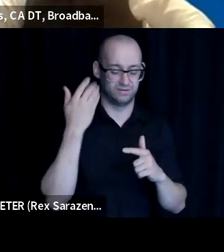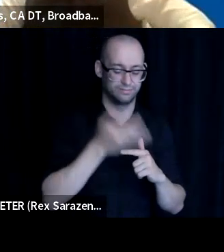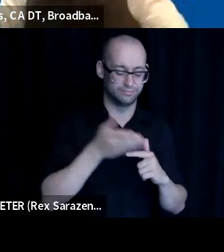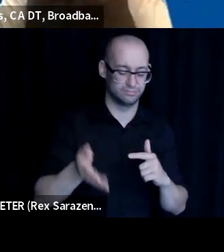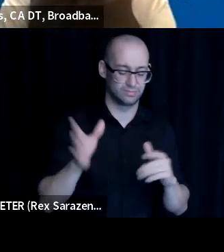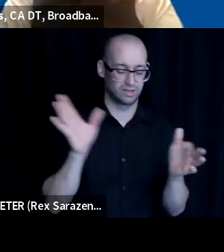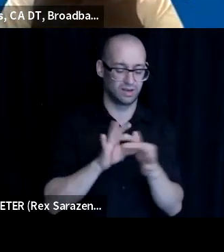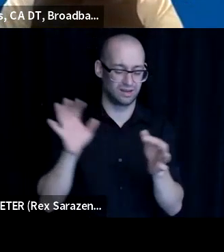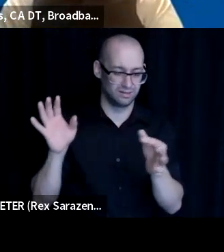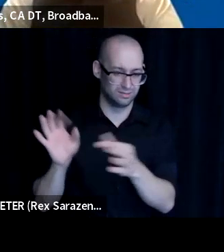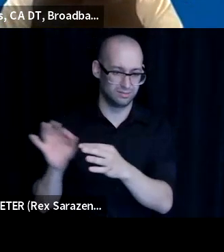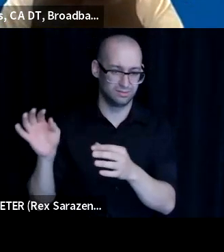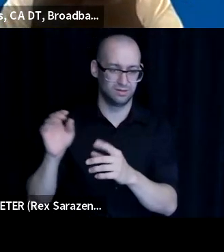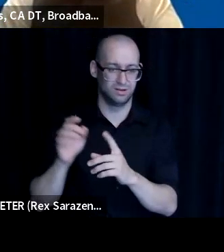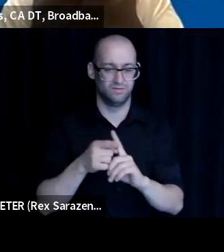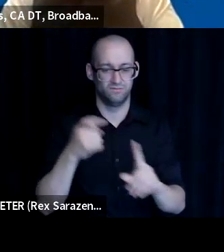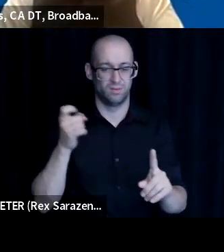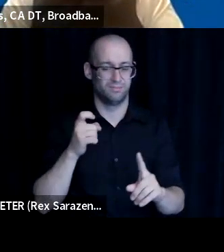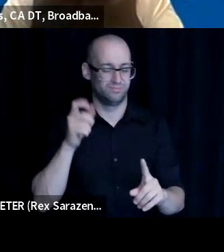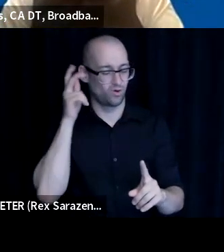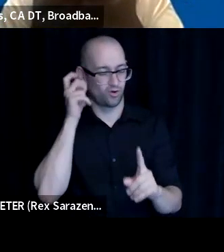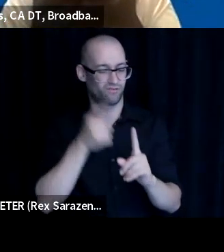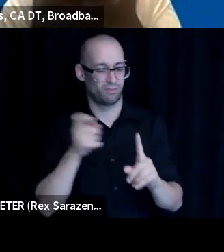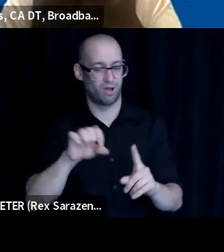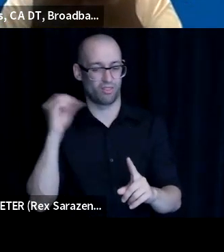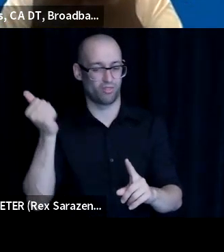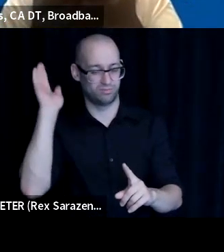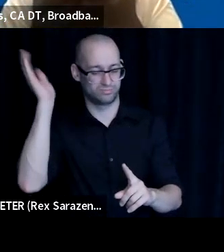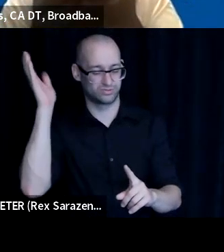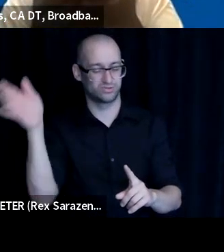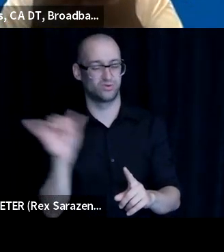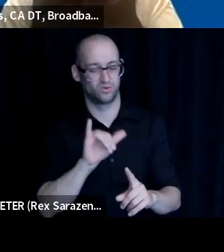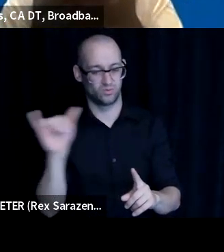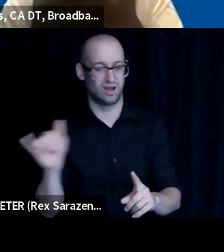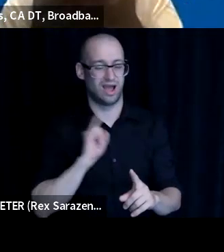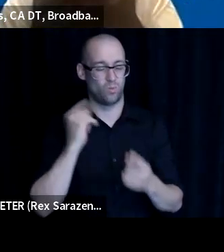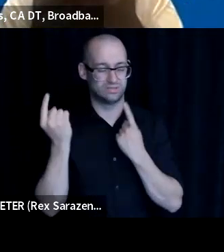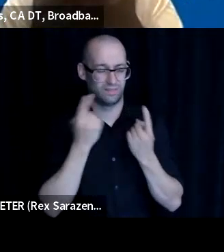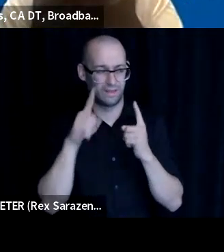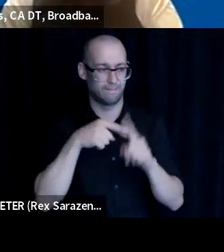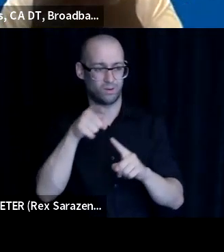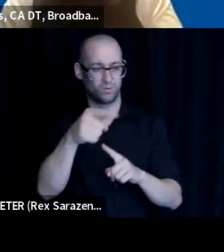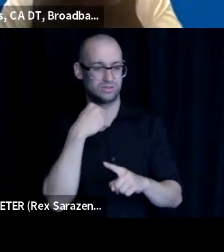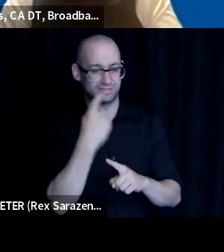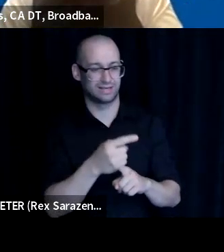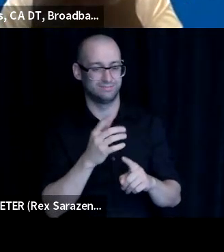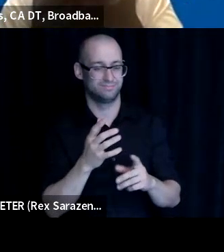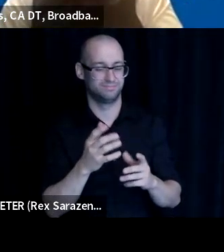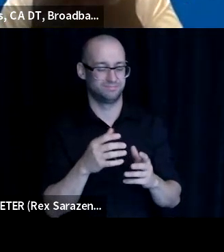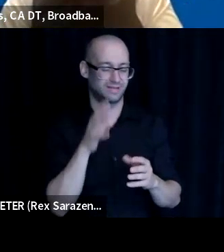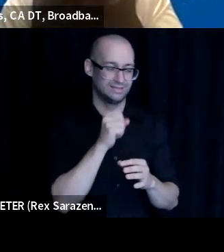connect to what we've heard from the other panelists today and presenters. So I was just thinking when you were talking about especially the digital